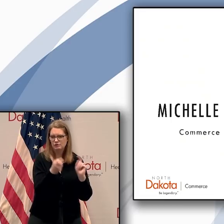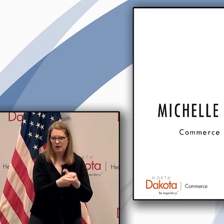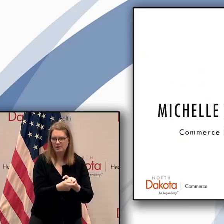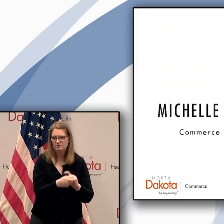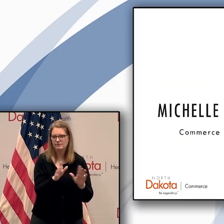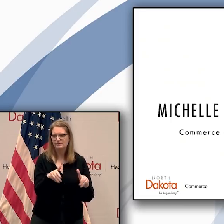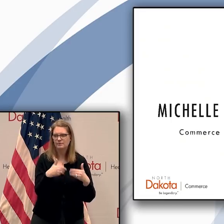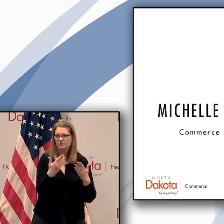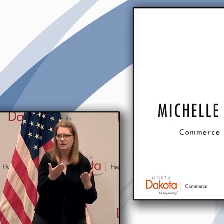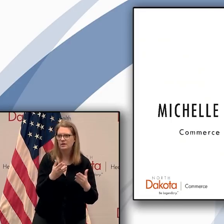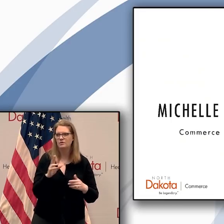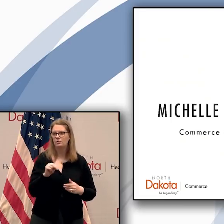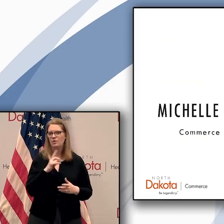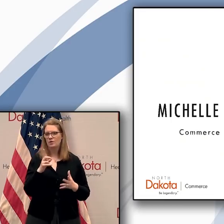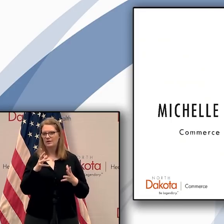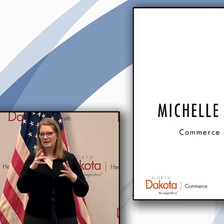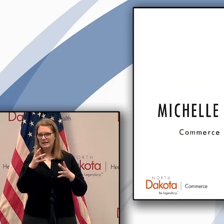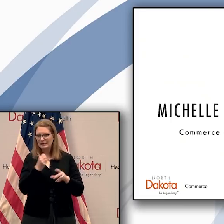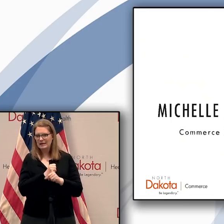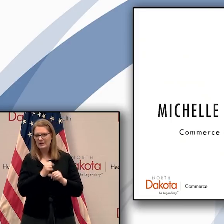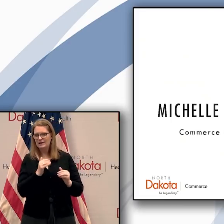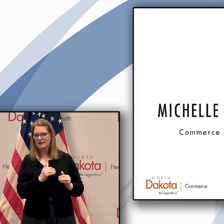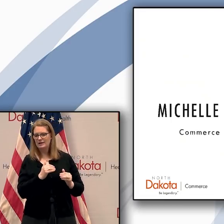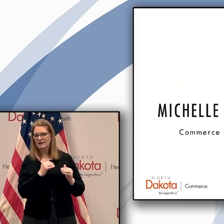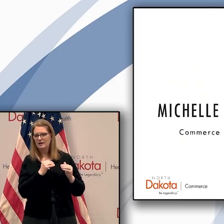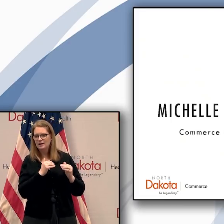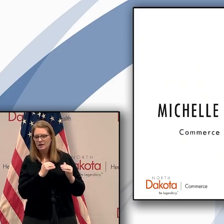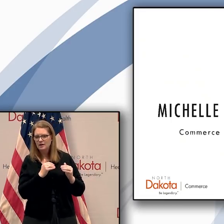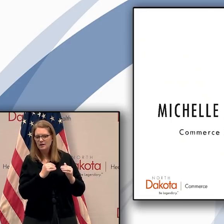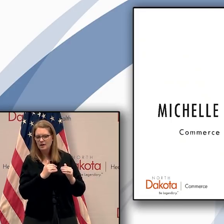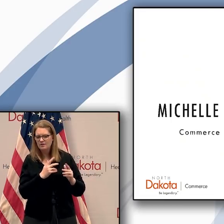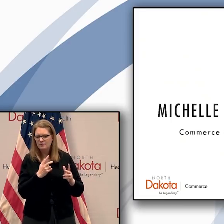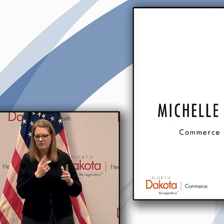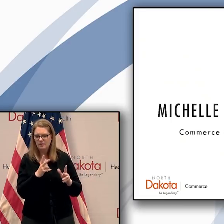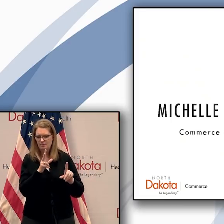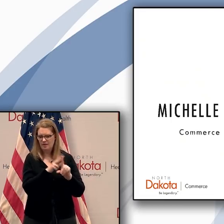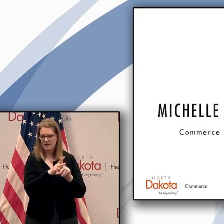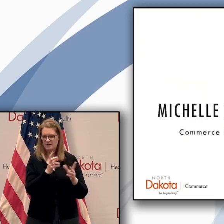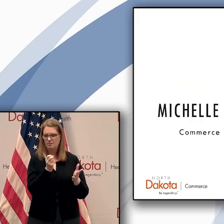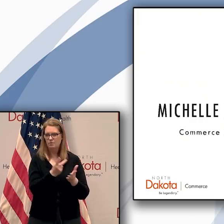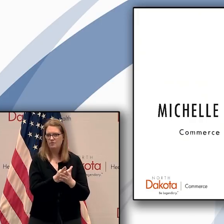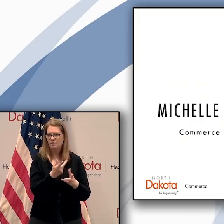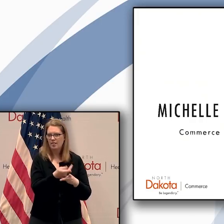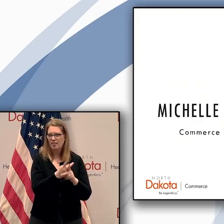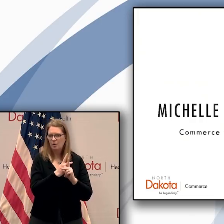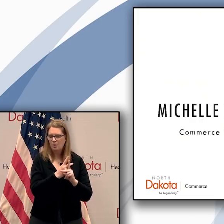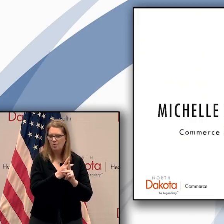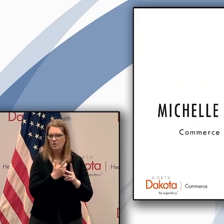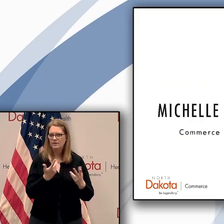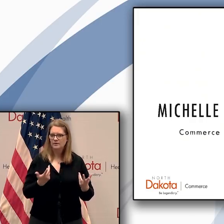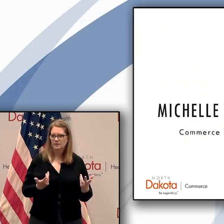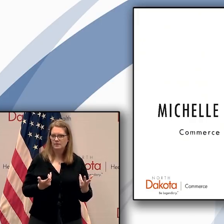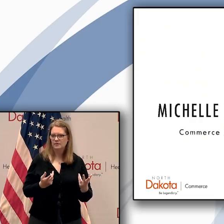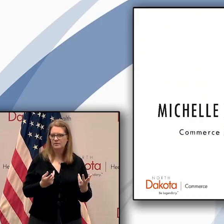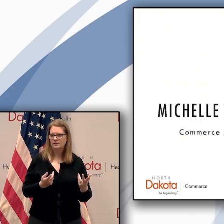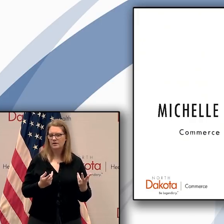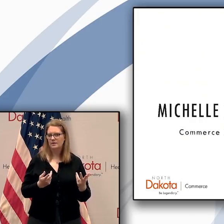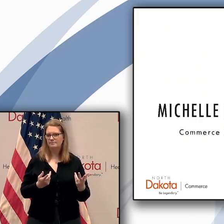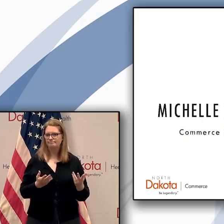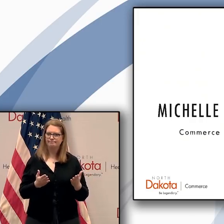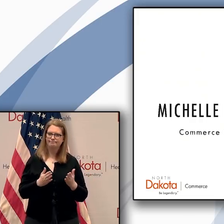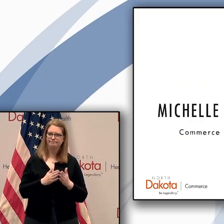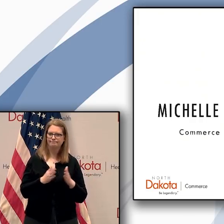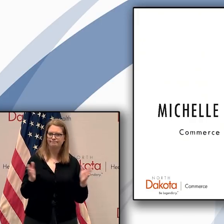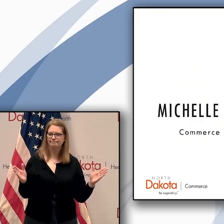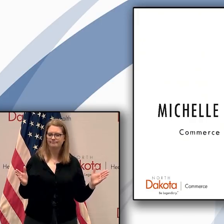North Dakota that have both received the advance and been approved for the loan. It remains to be seen how widespread that is. Just